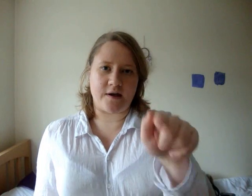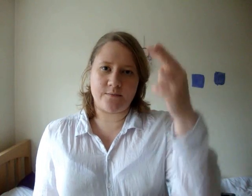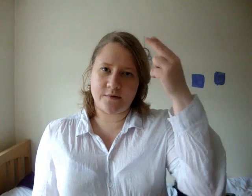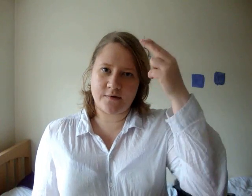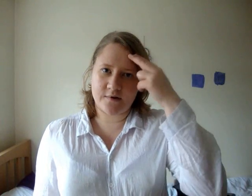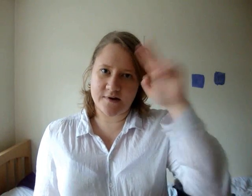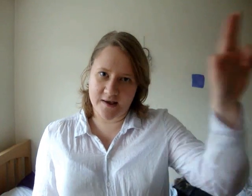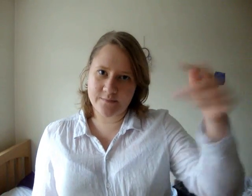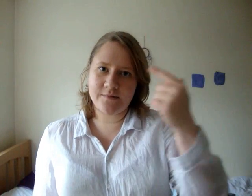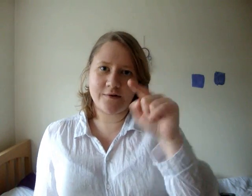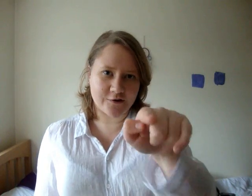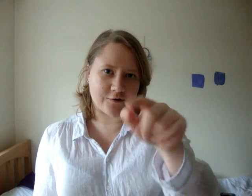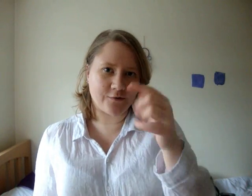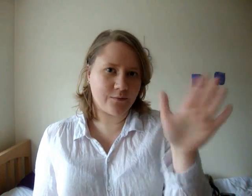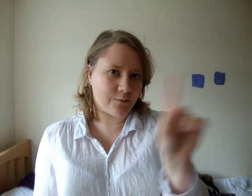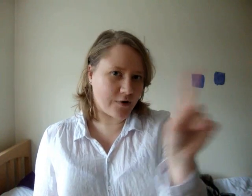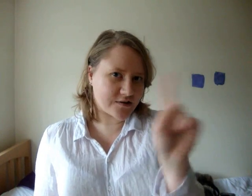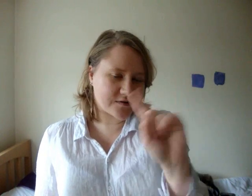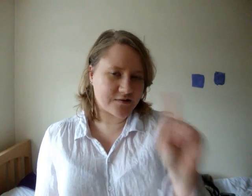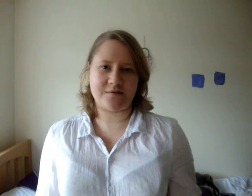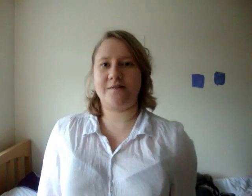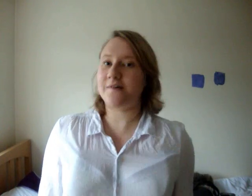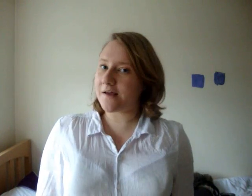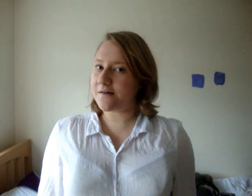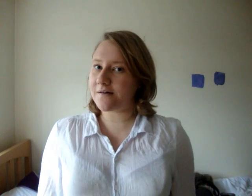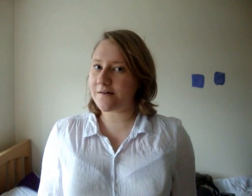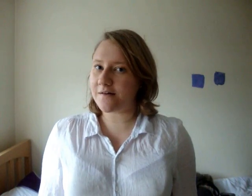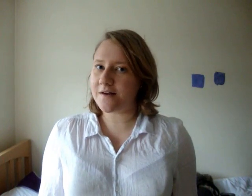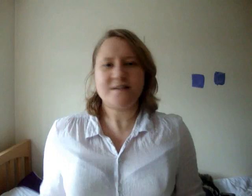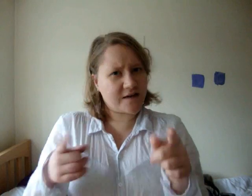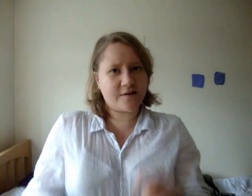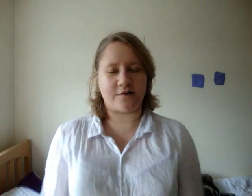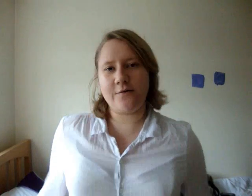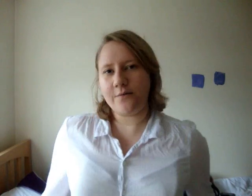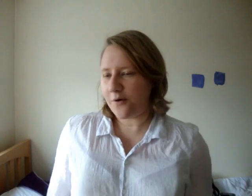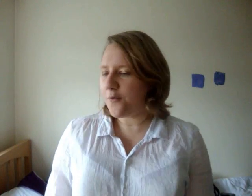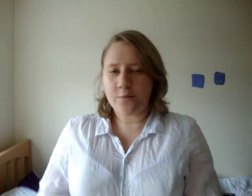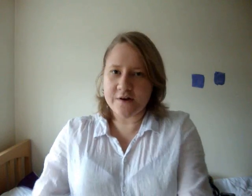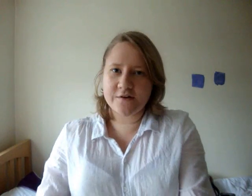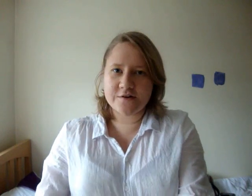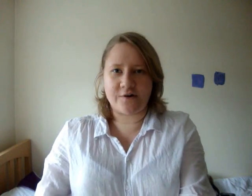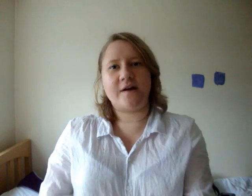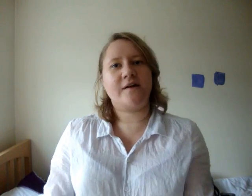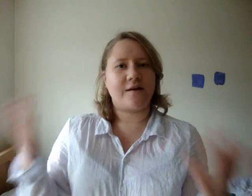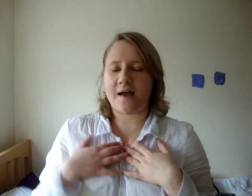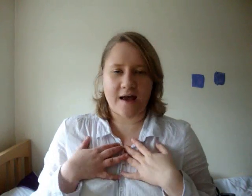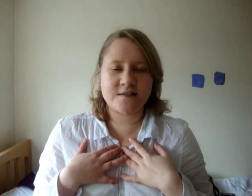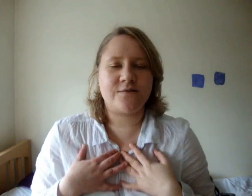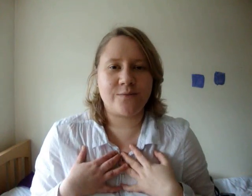name, you, what? Okay? So now you know. Why don't you try and ask someone